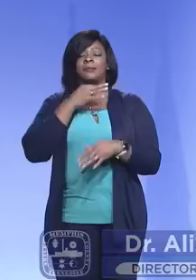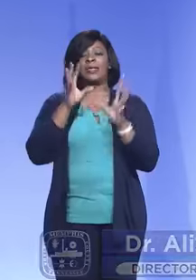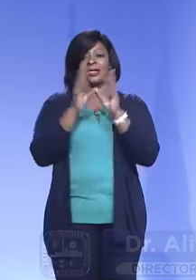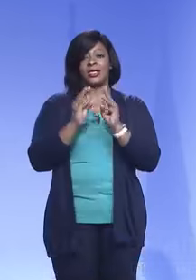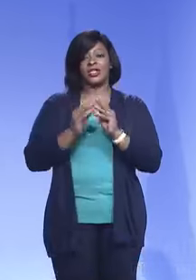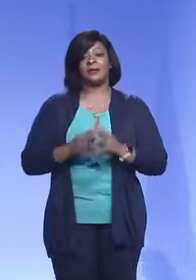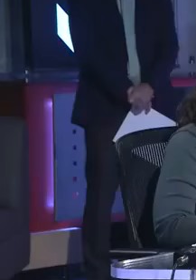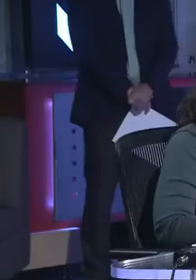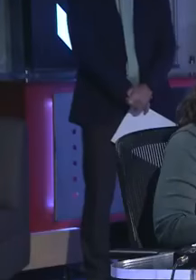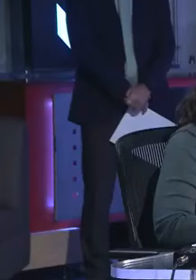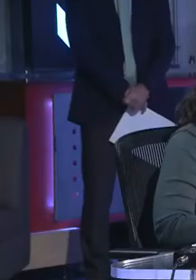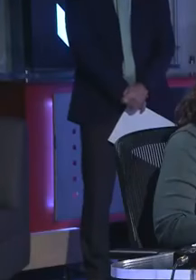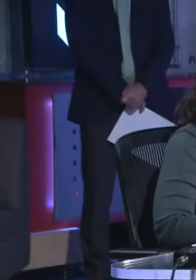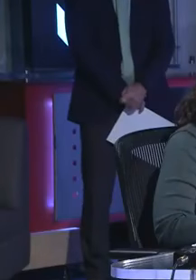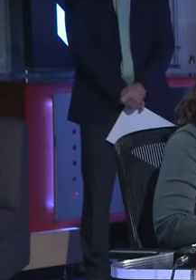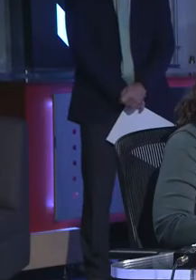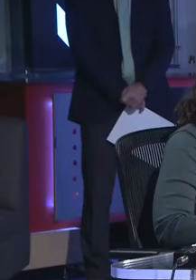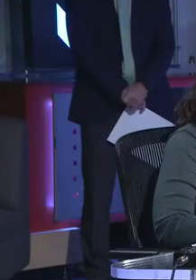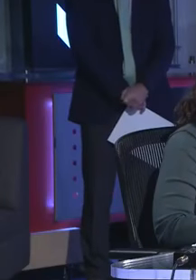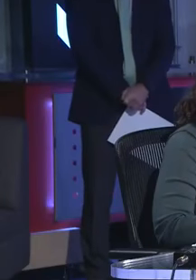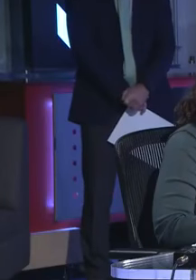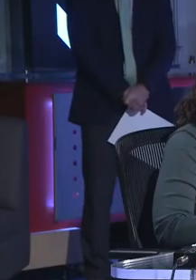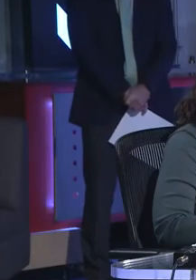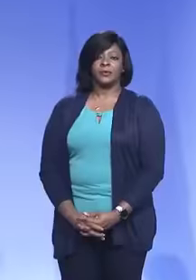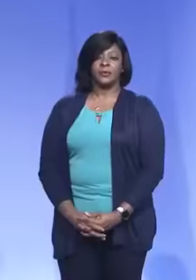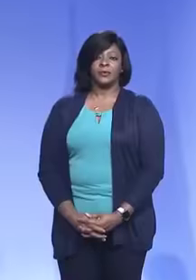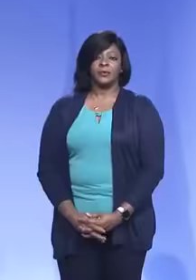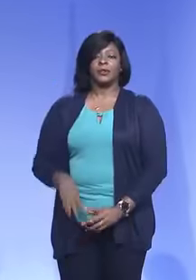session. Brad Broders, Local 24.